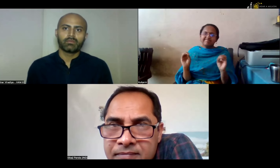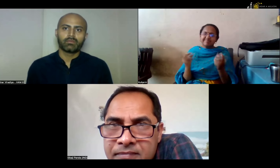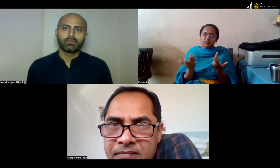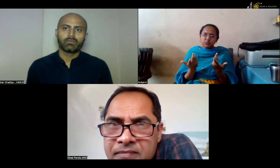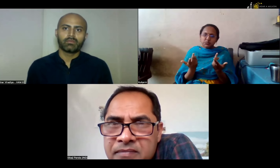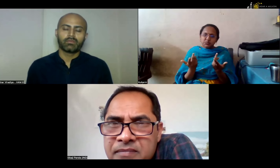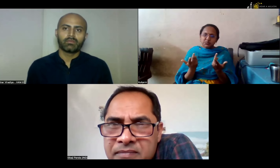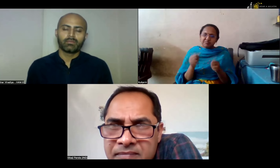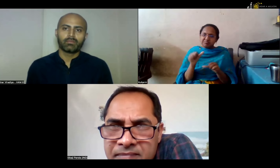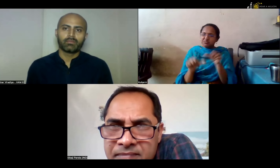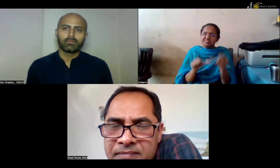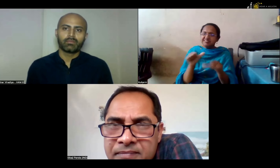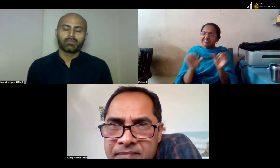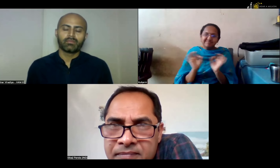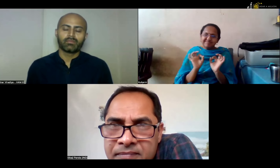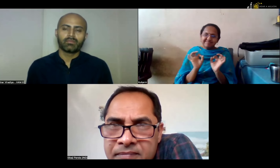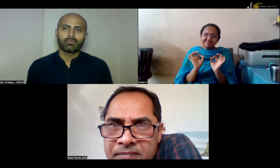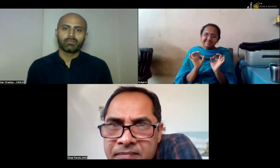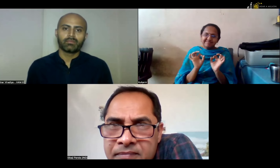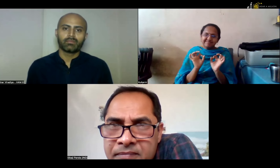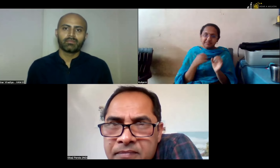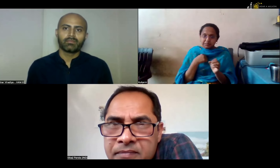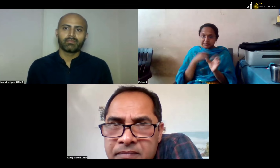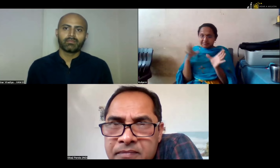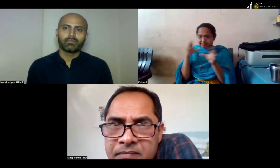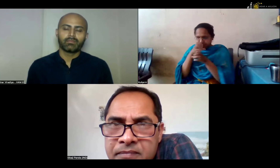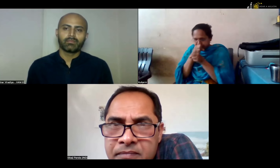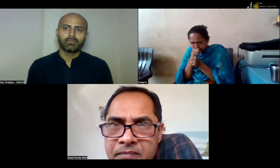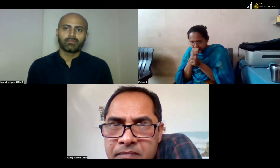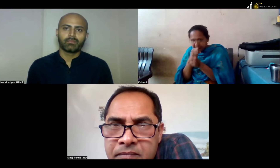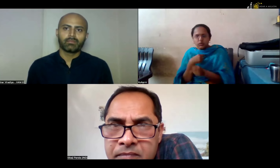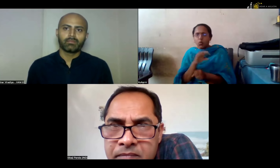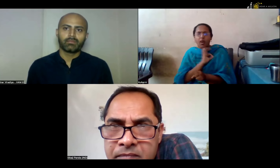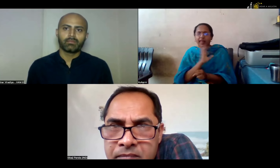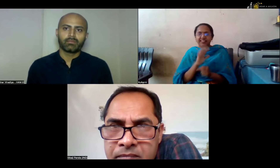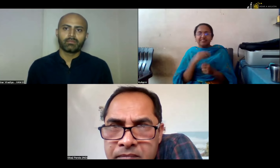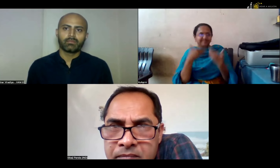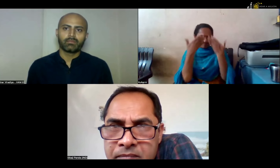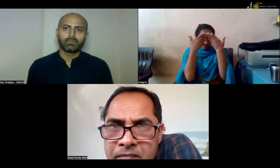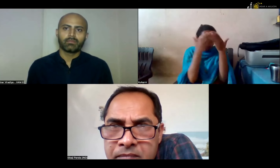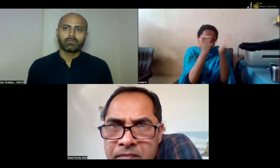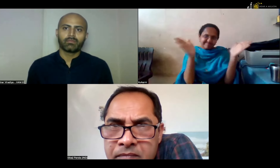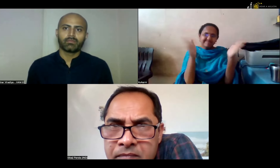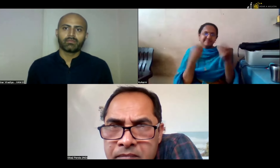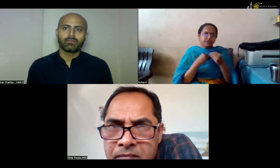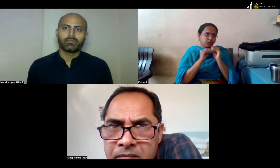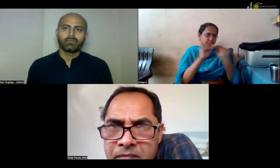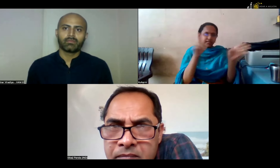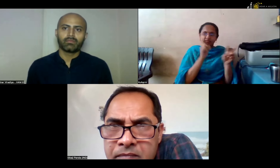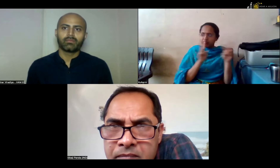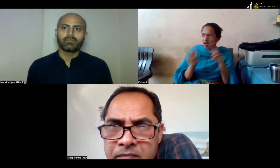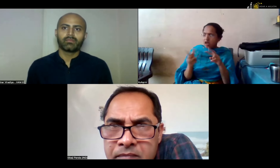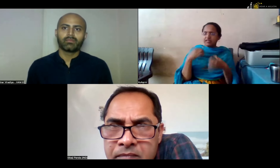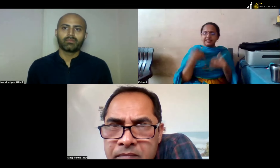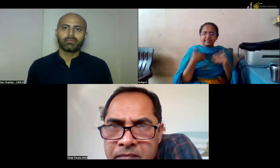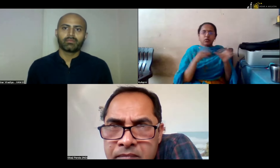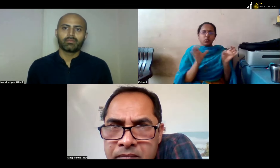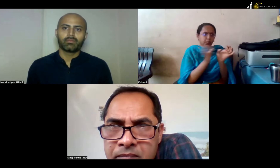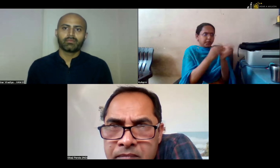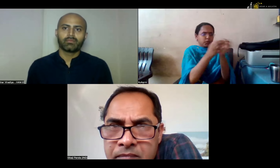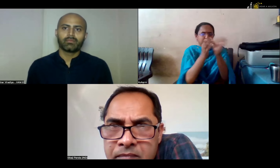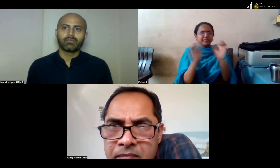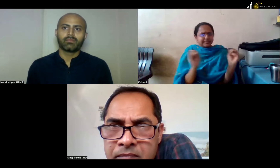with these different groups of parents who are actually, still wanting to understand. But many parents, don't want